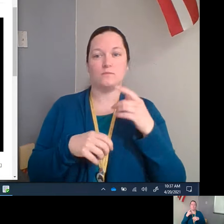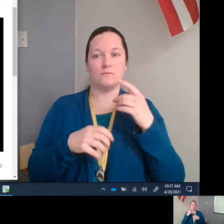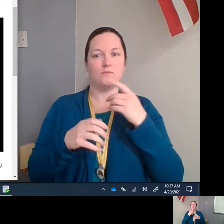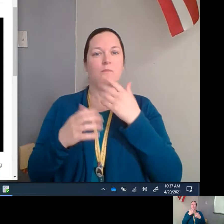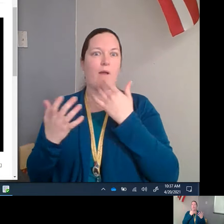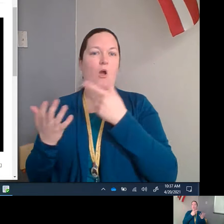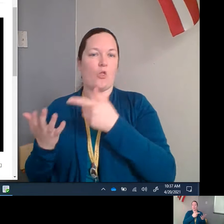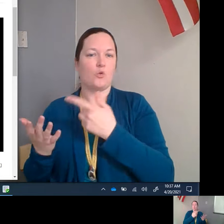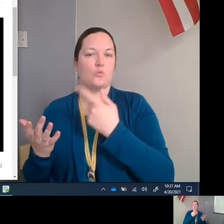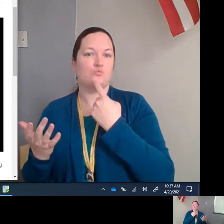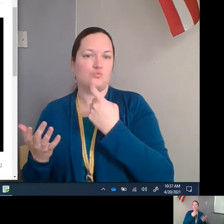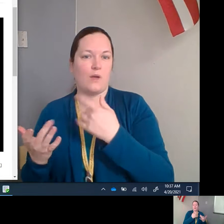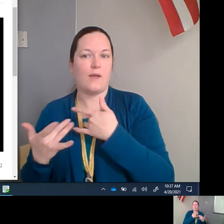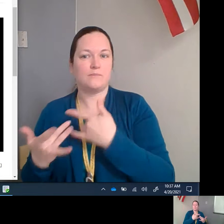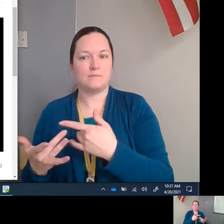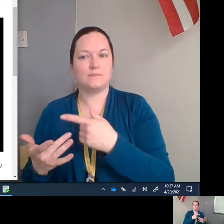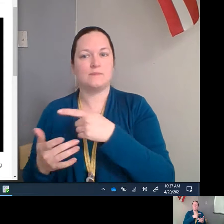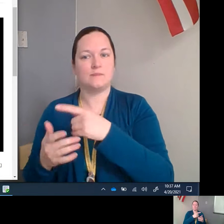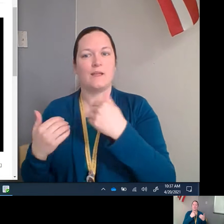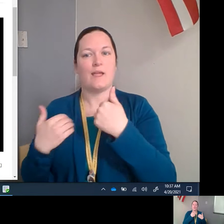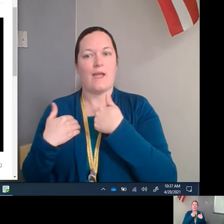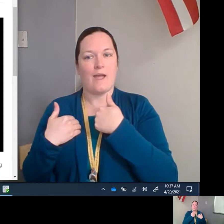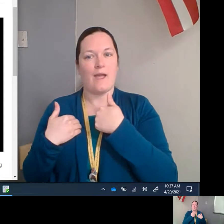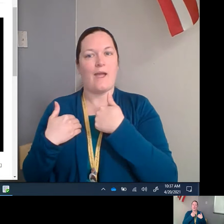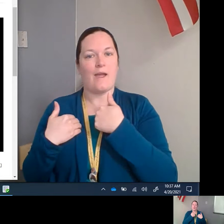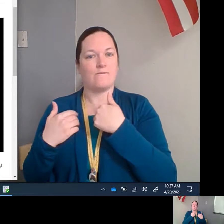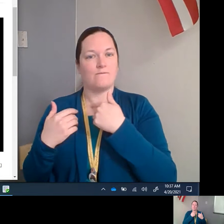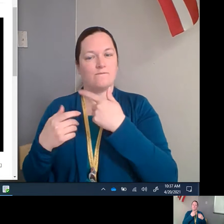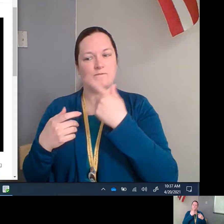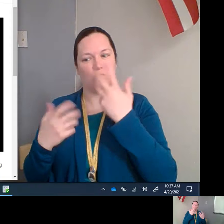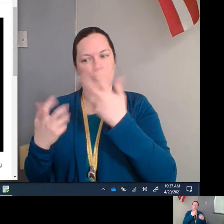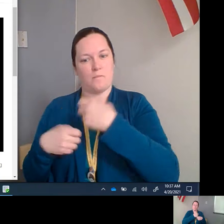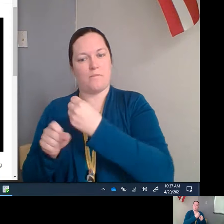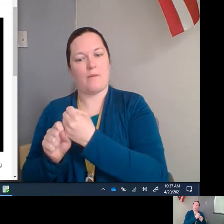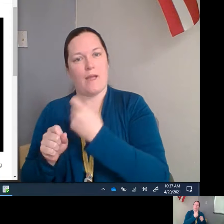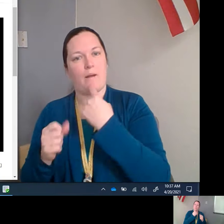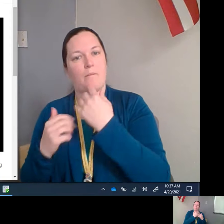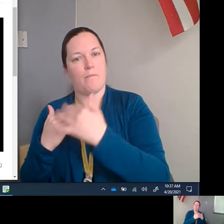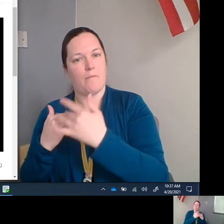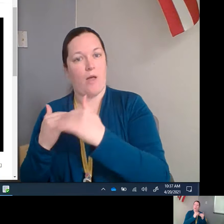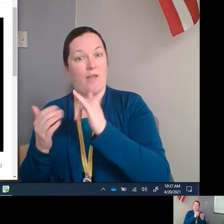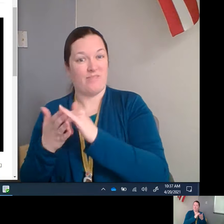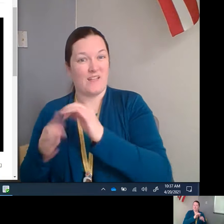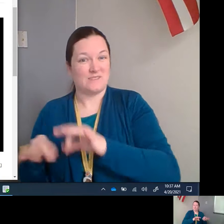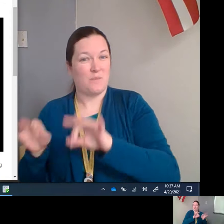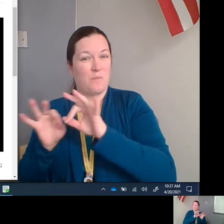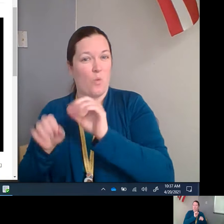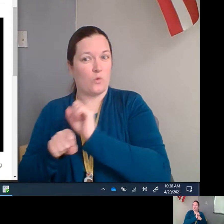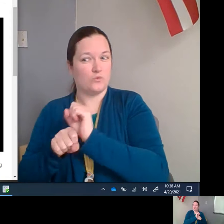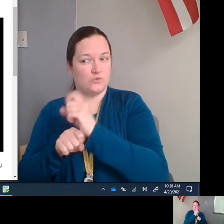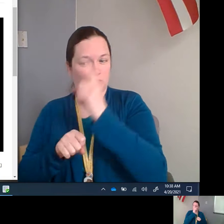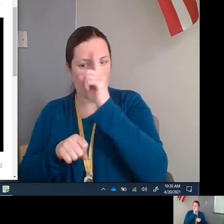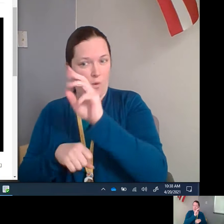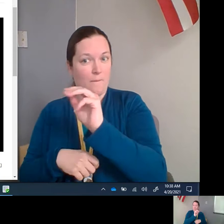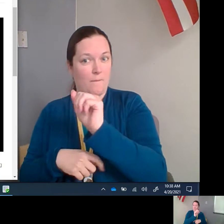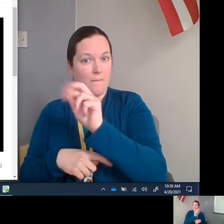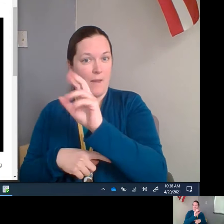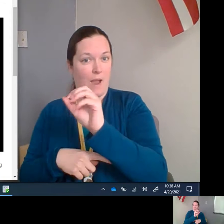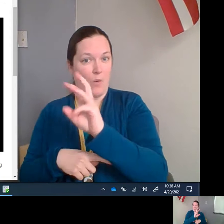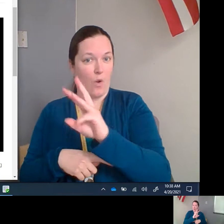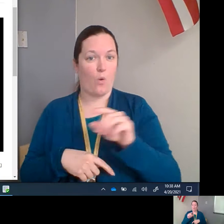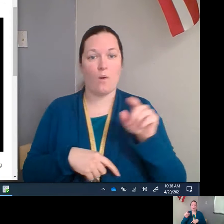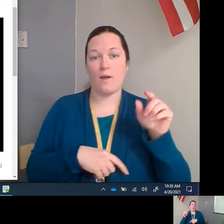color, red marrow is mostly going to have the building blocks of blood, and that's one of the important roles of marrow. And then the yellow marrow is going to have way more